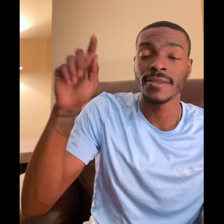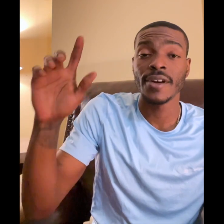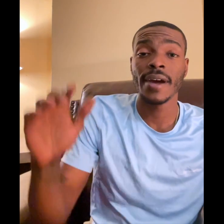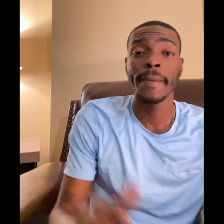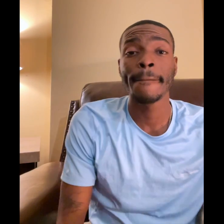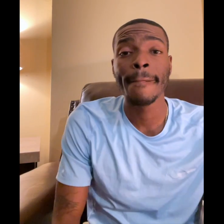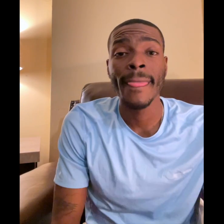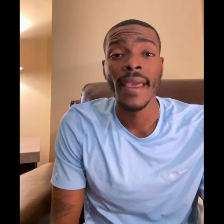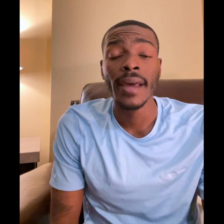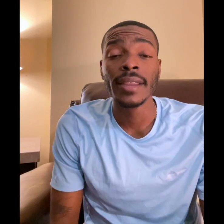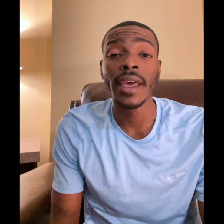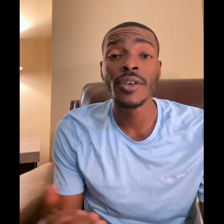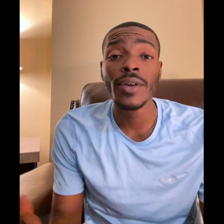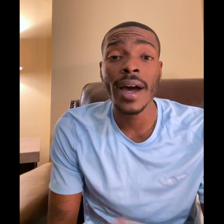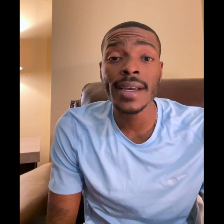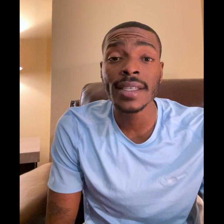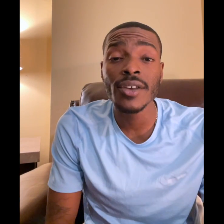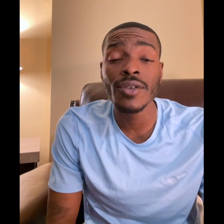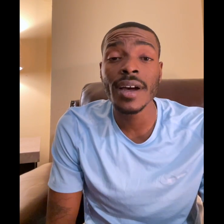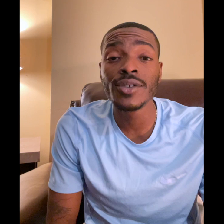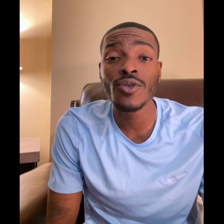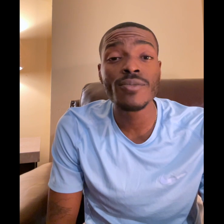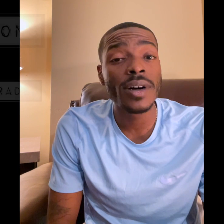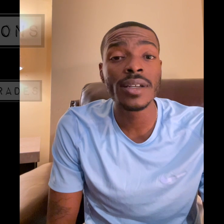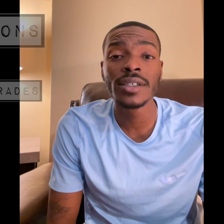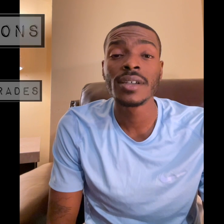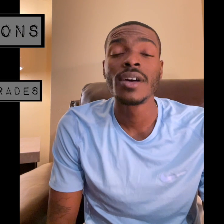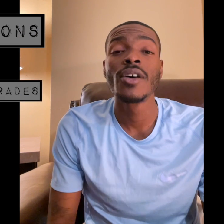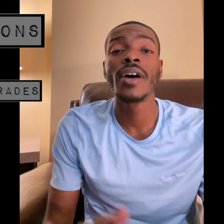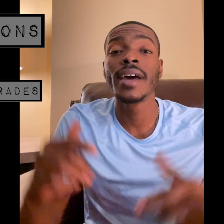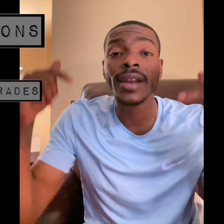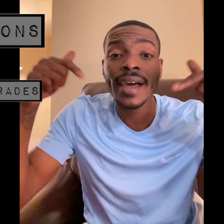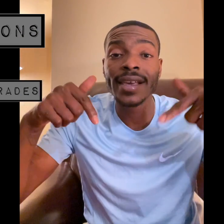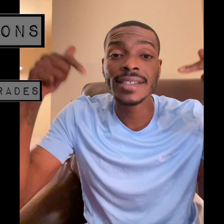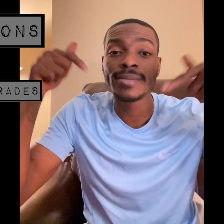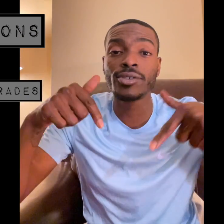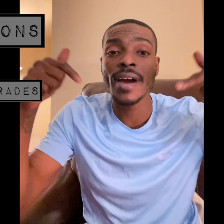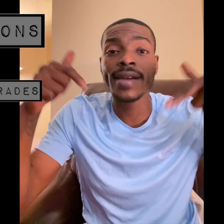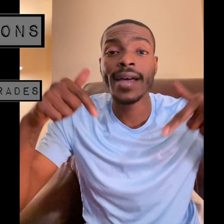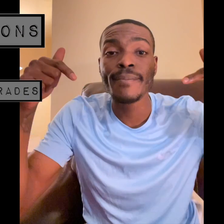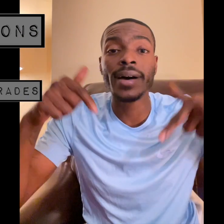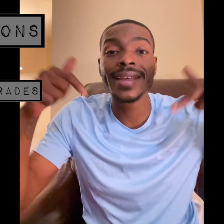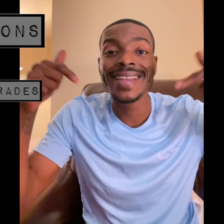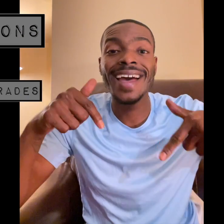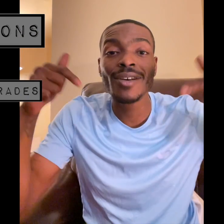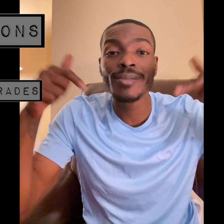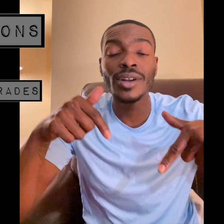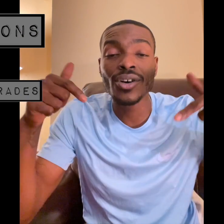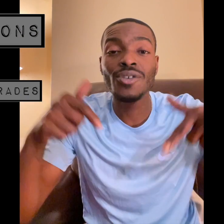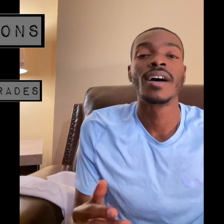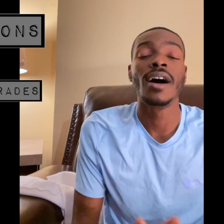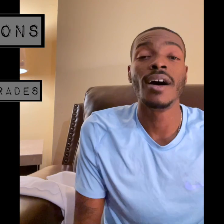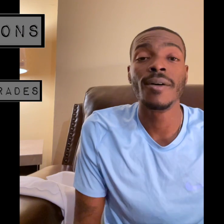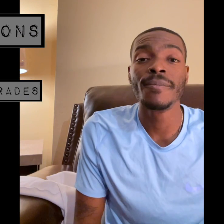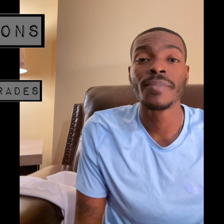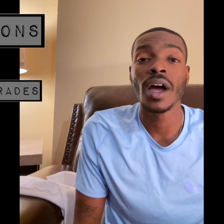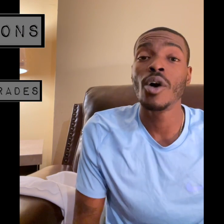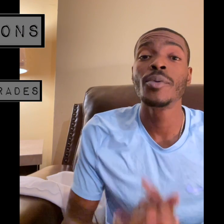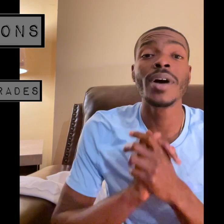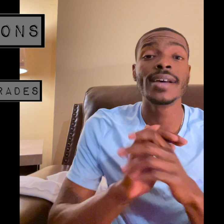All right. Thank you guys. Thank you guys so much. Go ahead and like and subscribe, that button down below. I hope you guys are